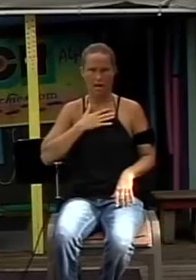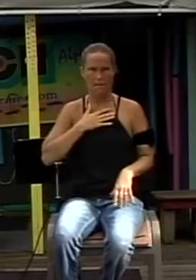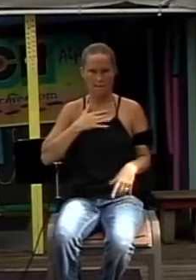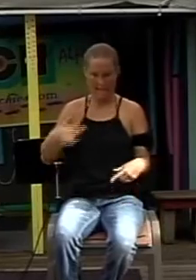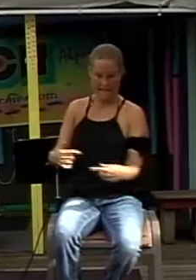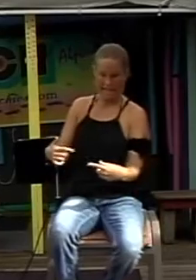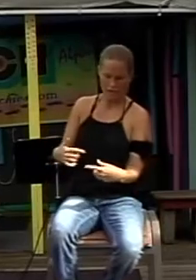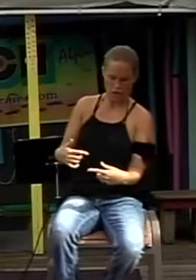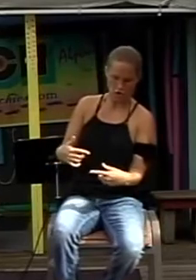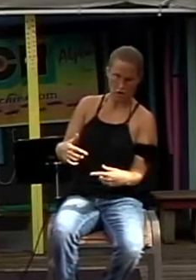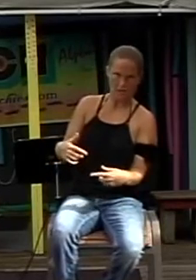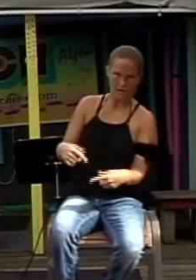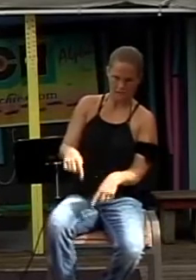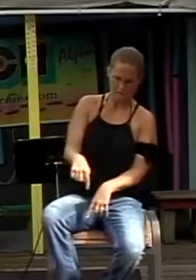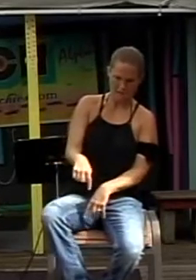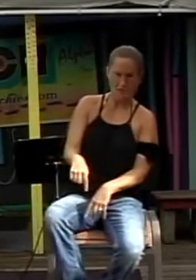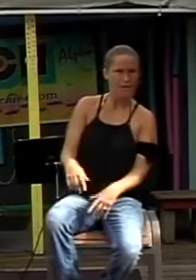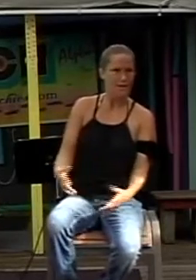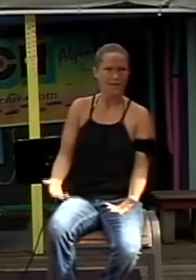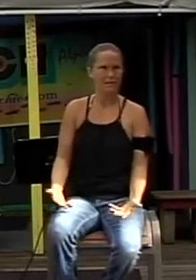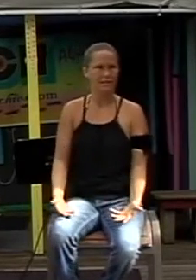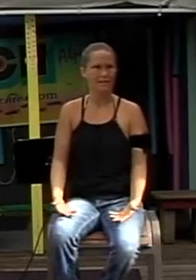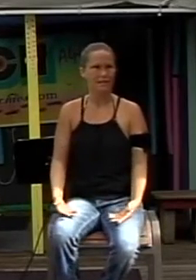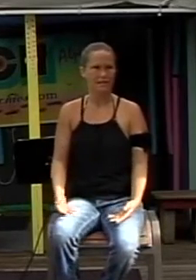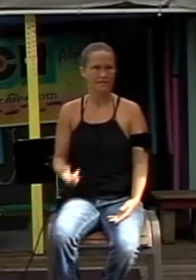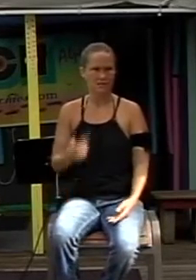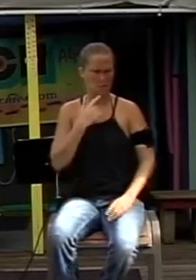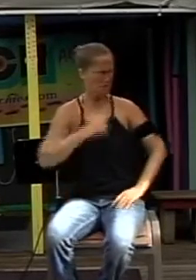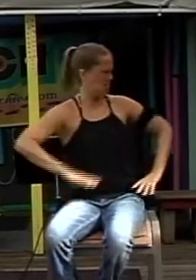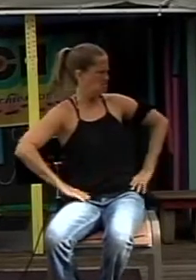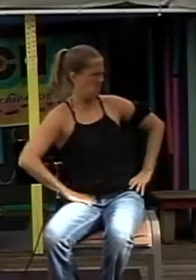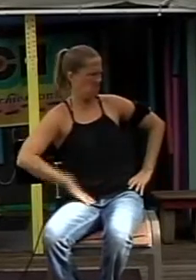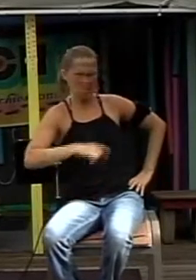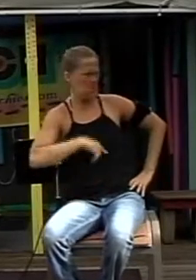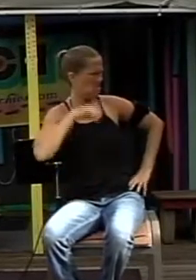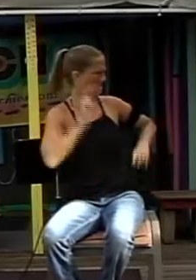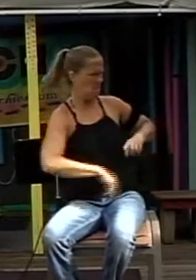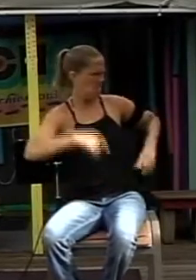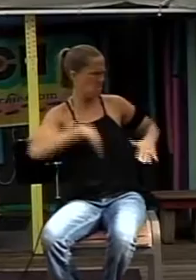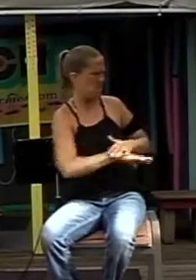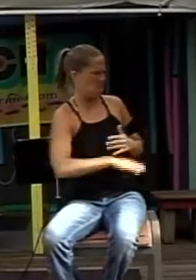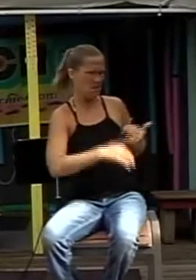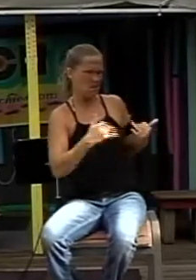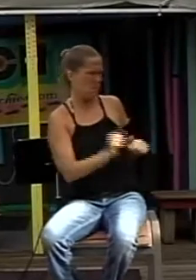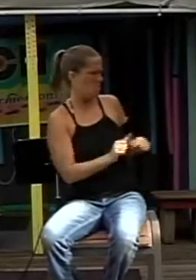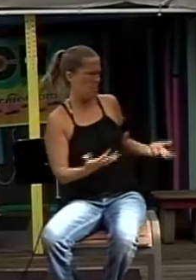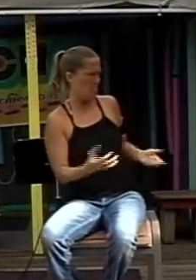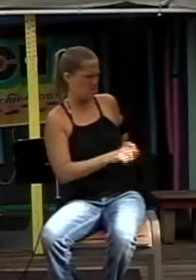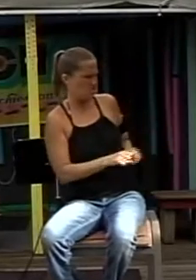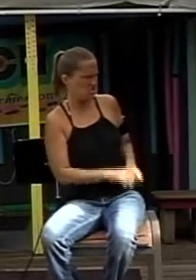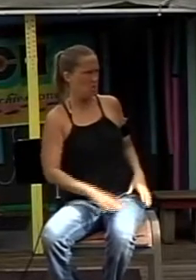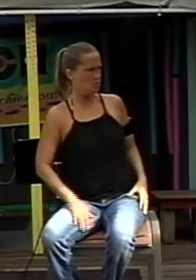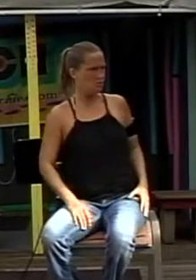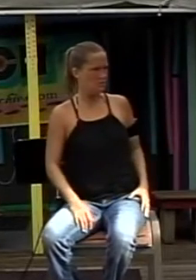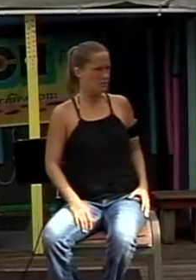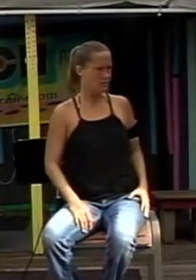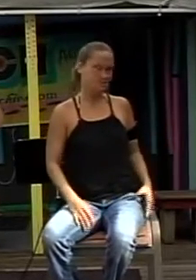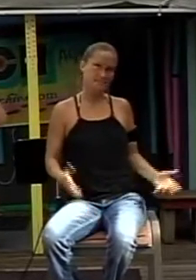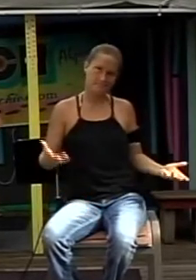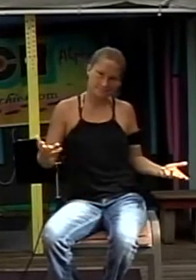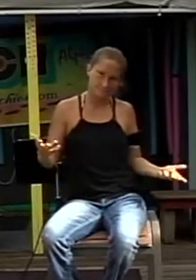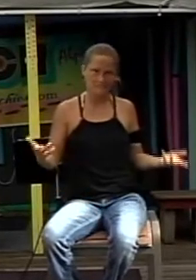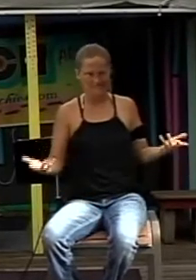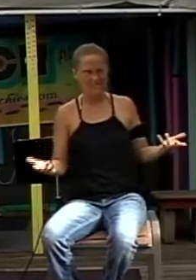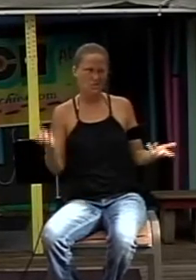you know, how dare you come into this building without shoes on? And anyway, it was really strange for me. But what happened to me is I